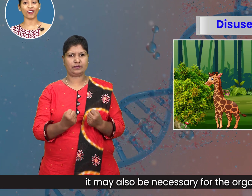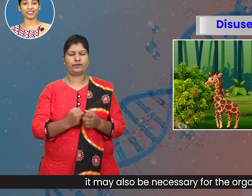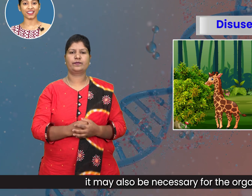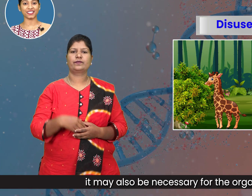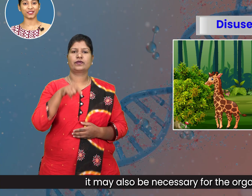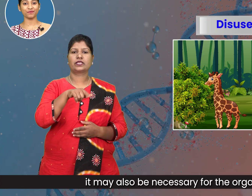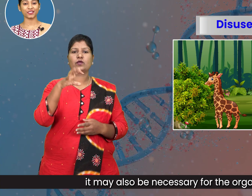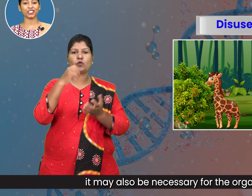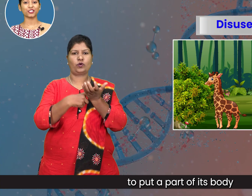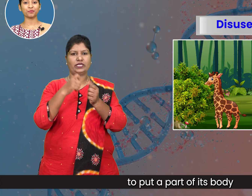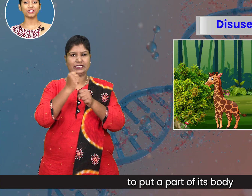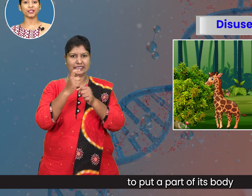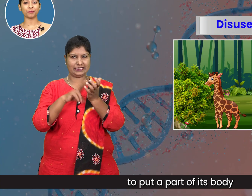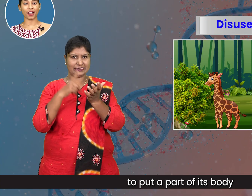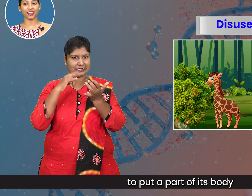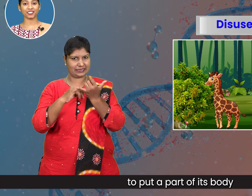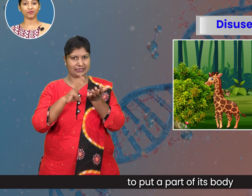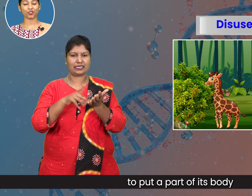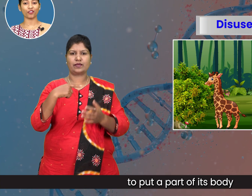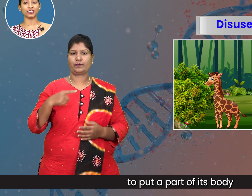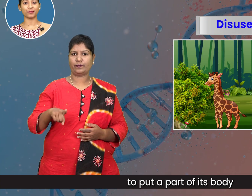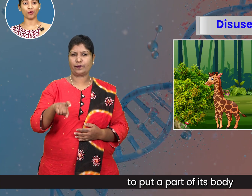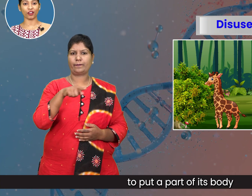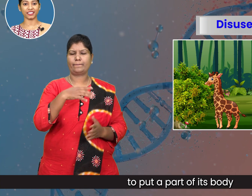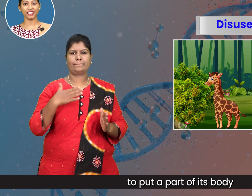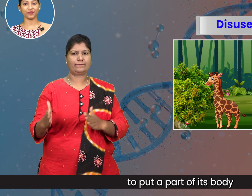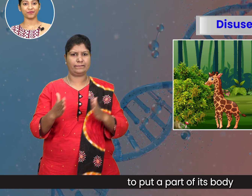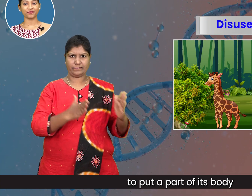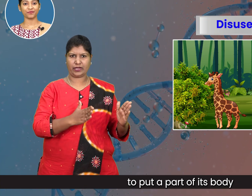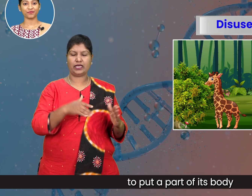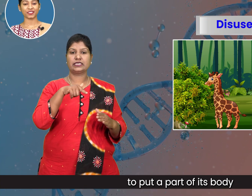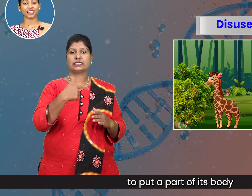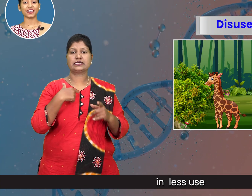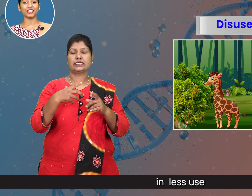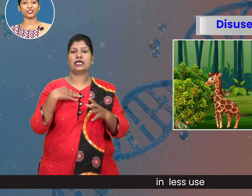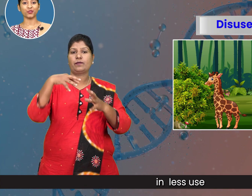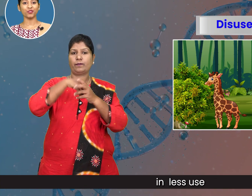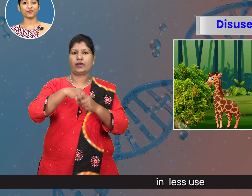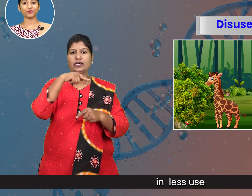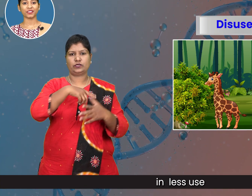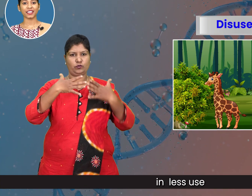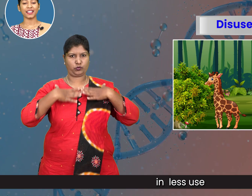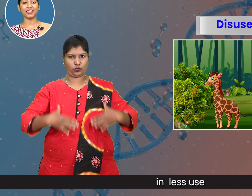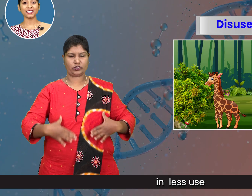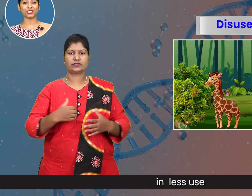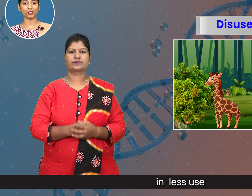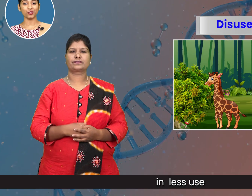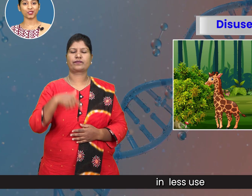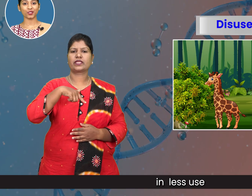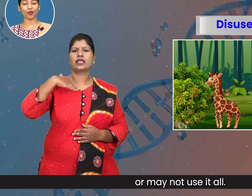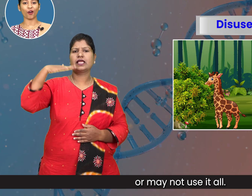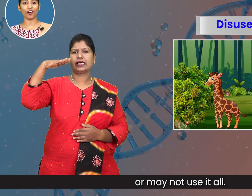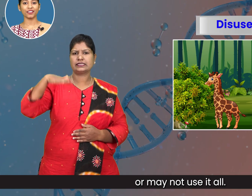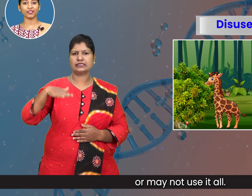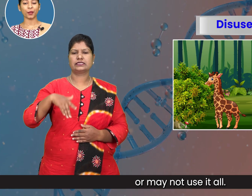the organism to put a part of its body into less